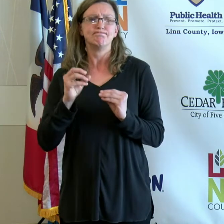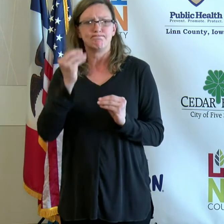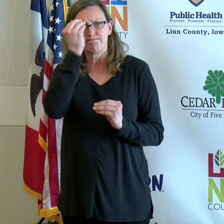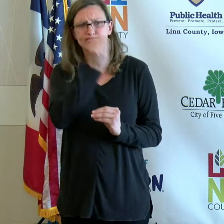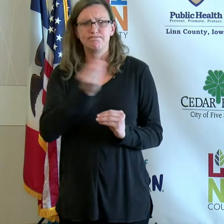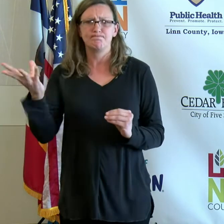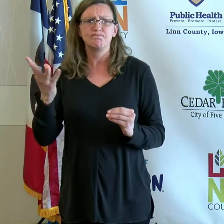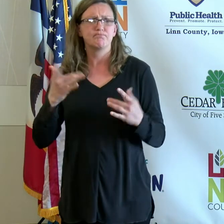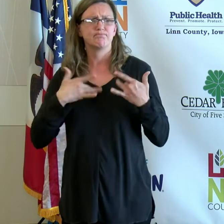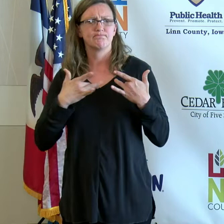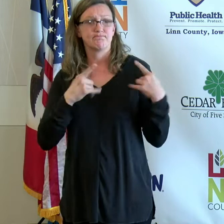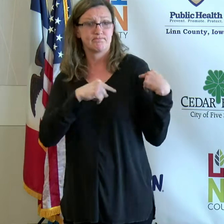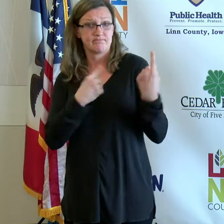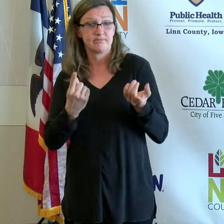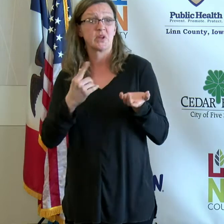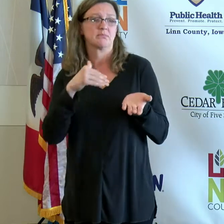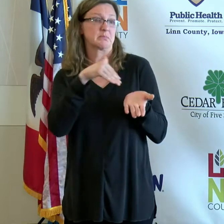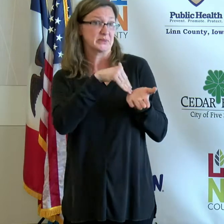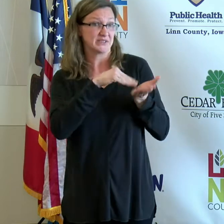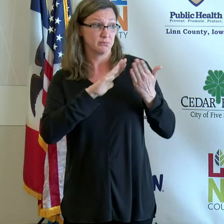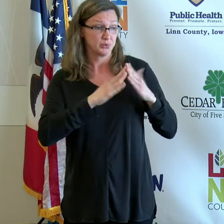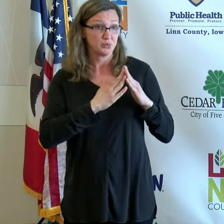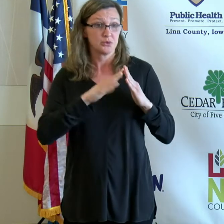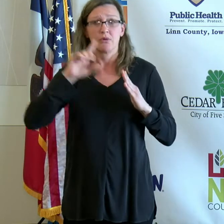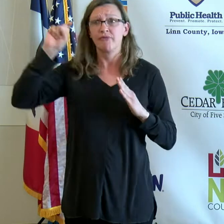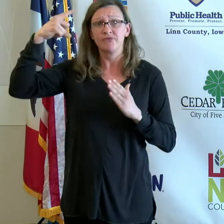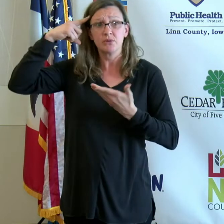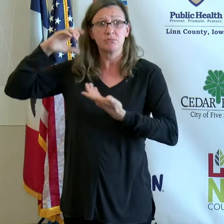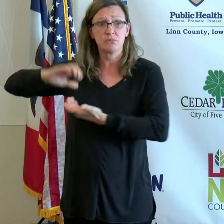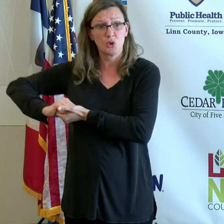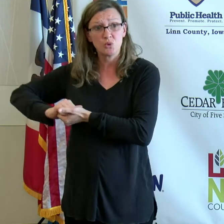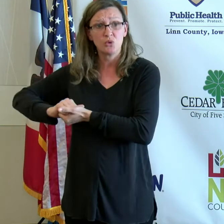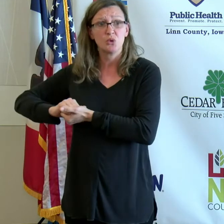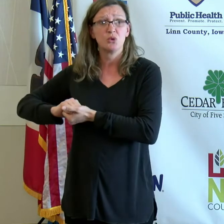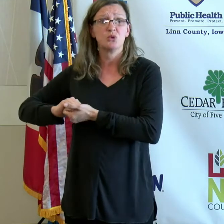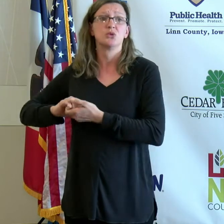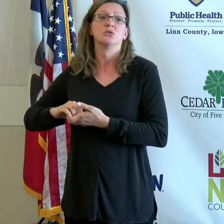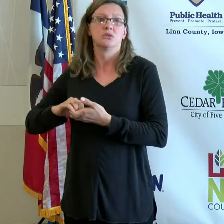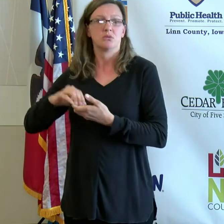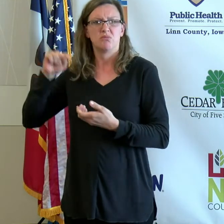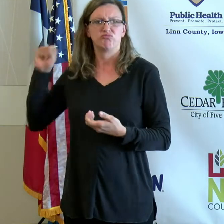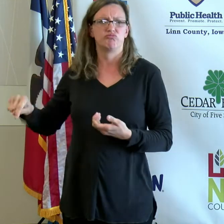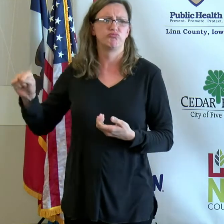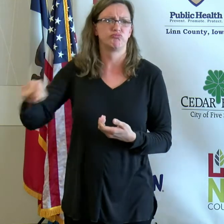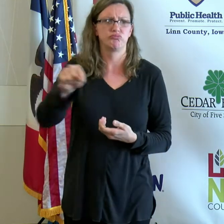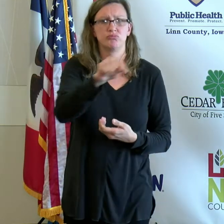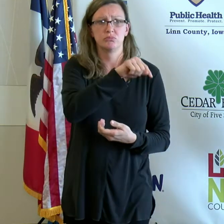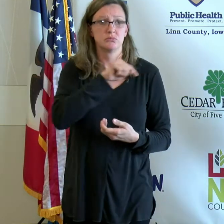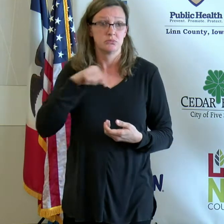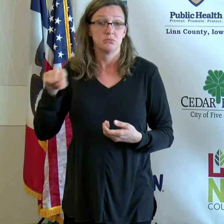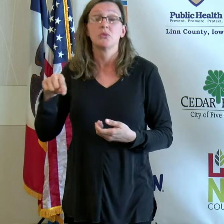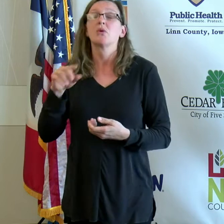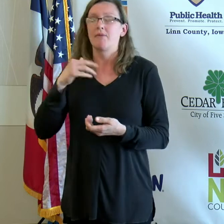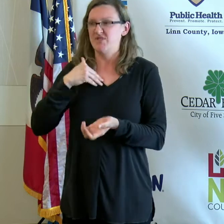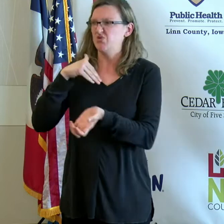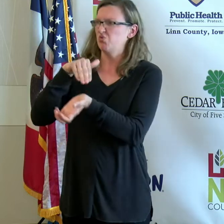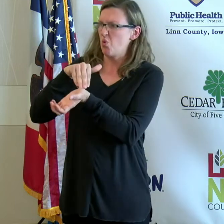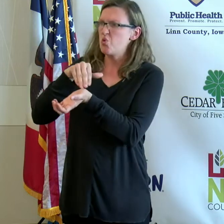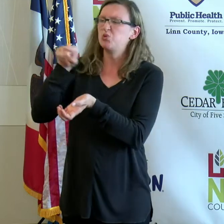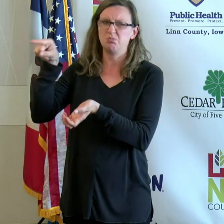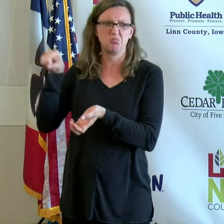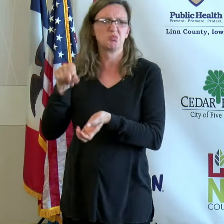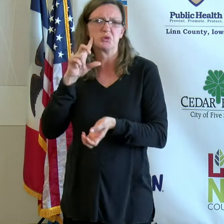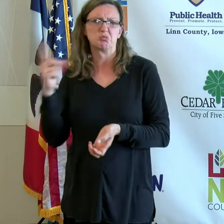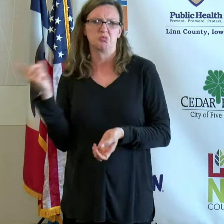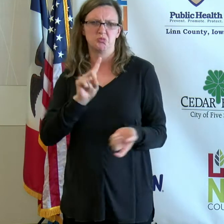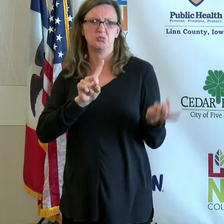I'm Brad Hart, Mayor of Cedar Rapids. I do want to begin by extending a heartfelt thank you to our healthcare workers